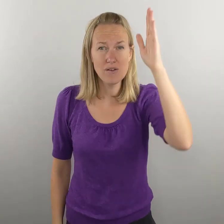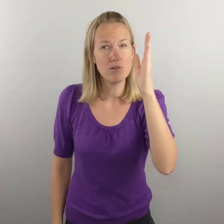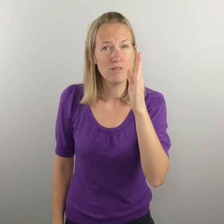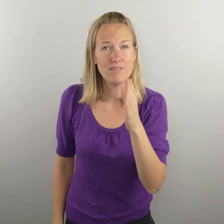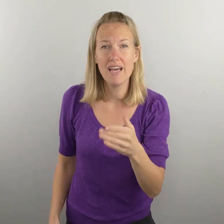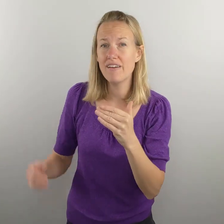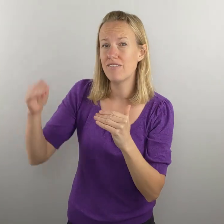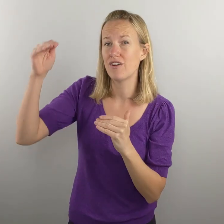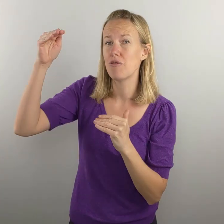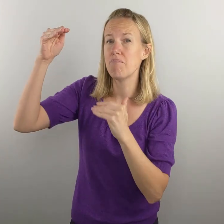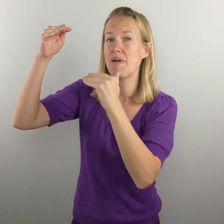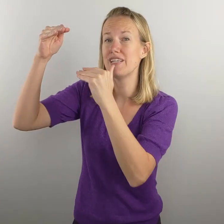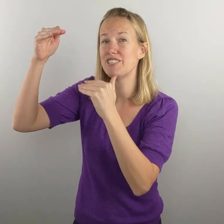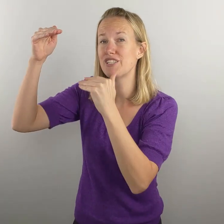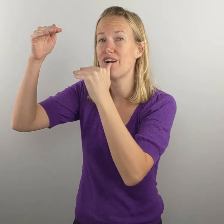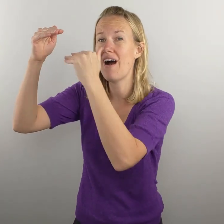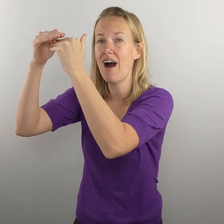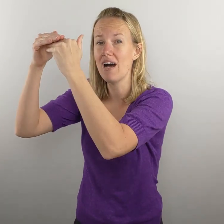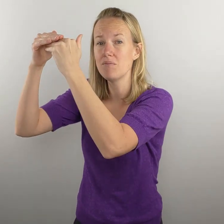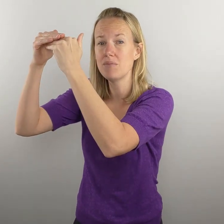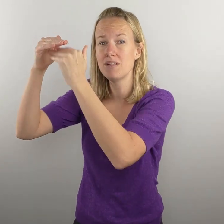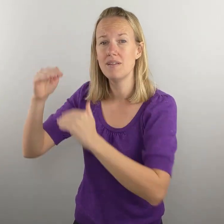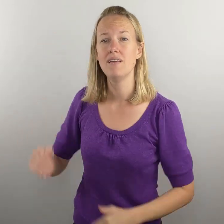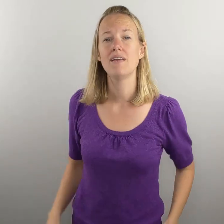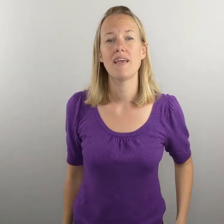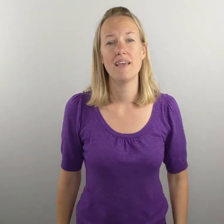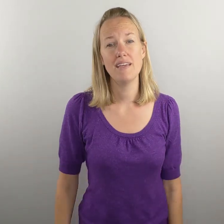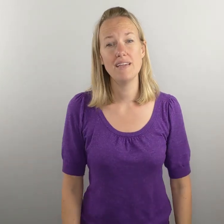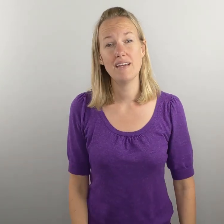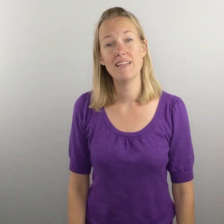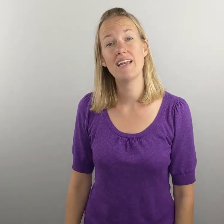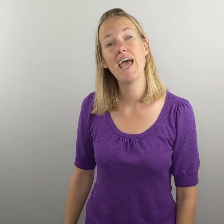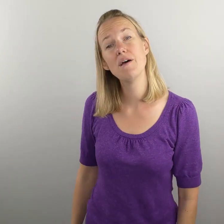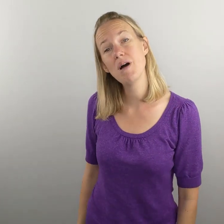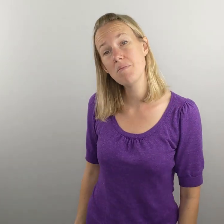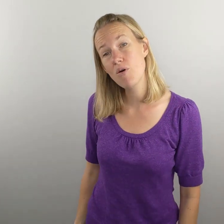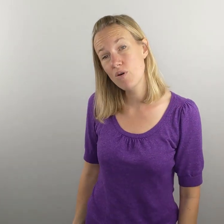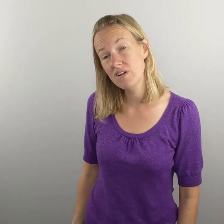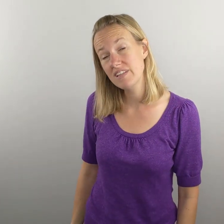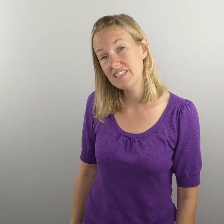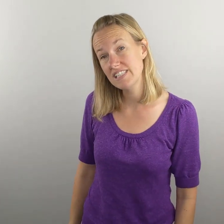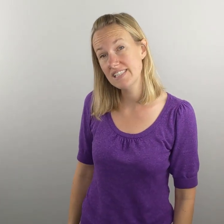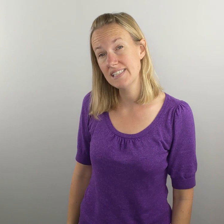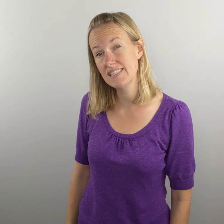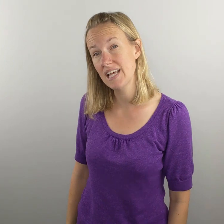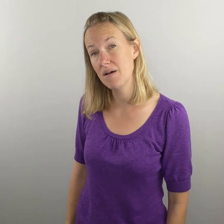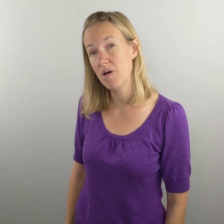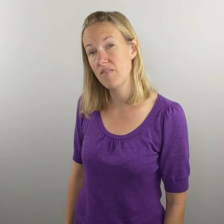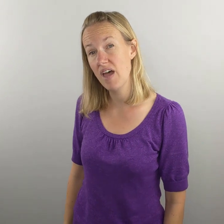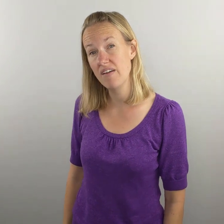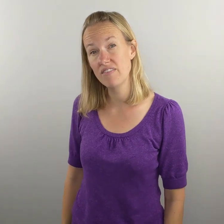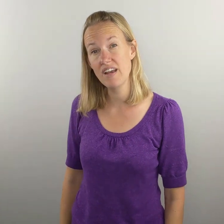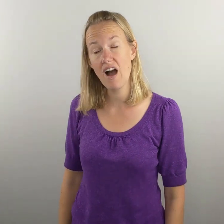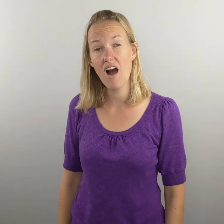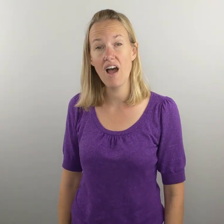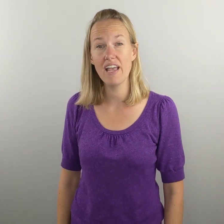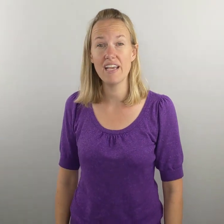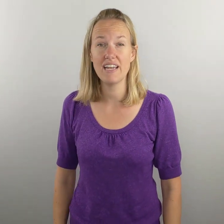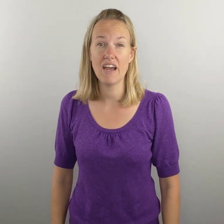will never measure up. Okay, and then am I more than just the sum of every high and